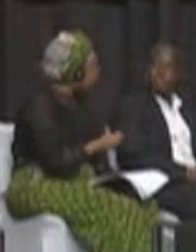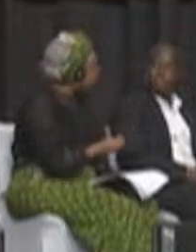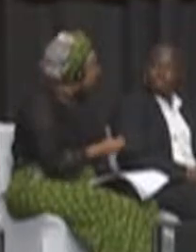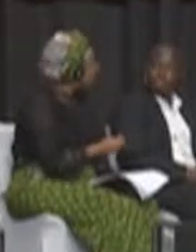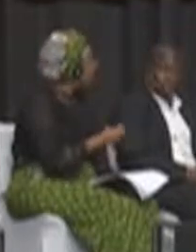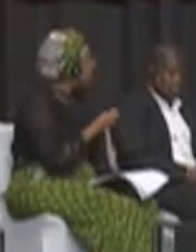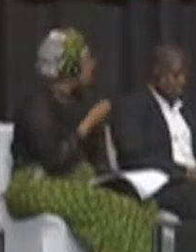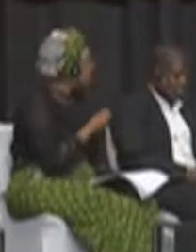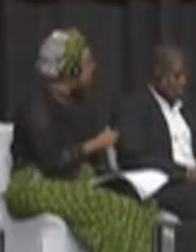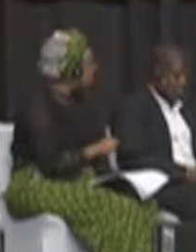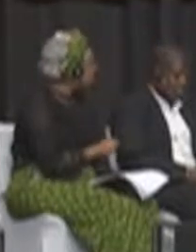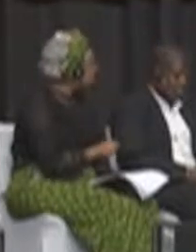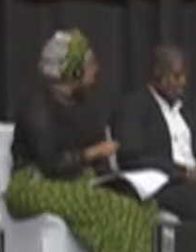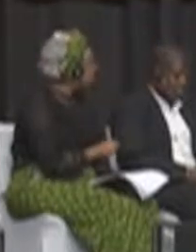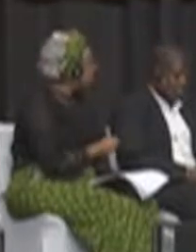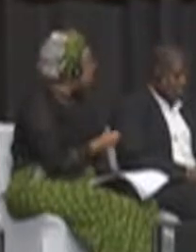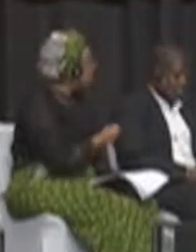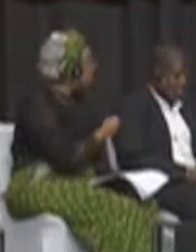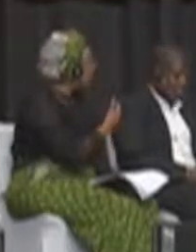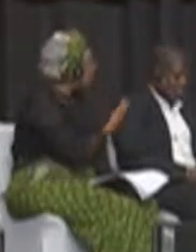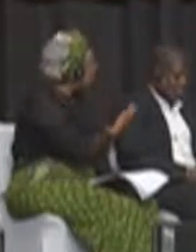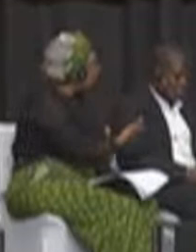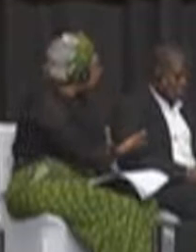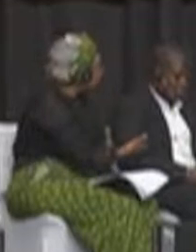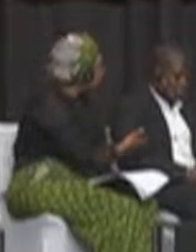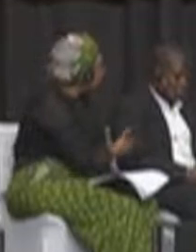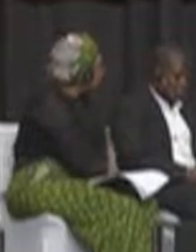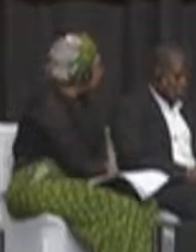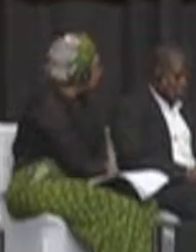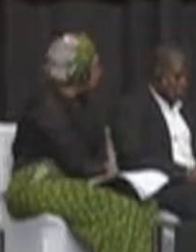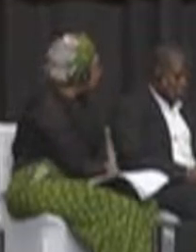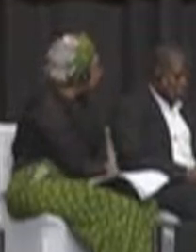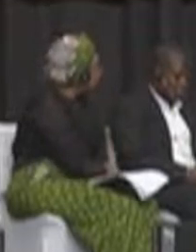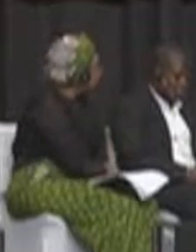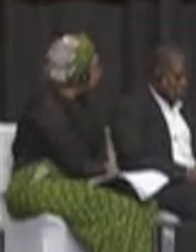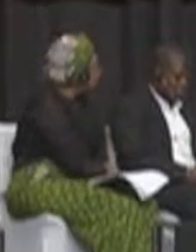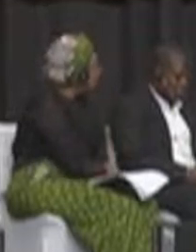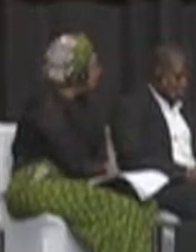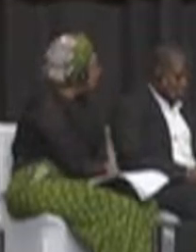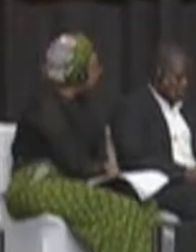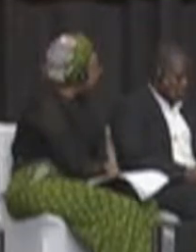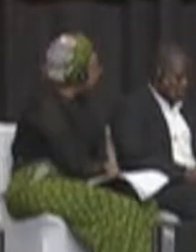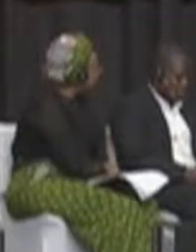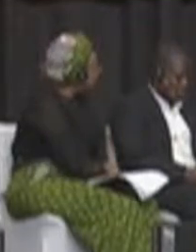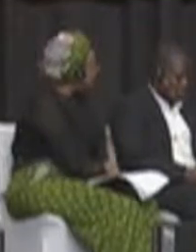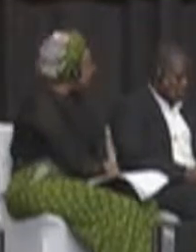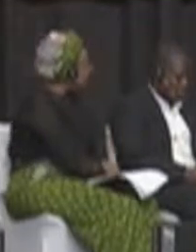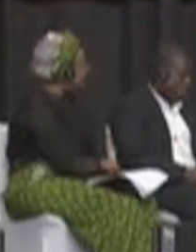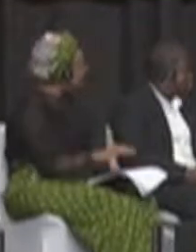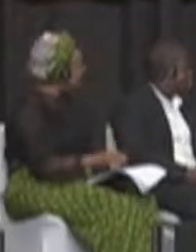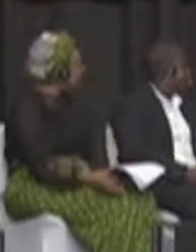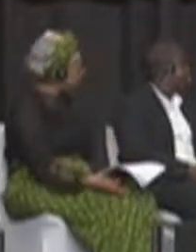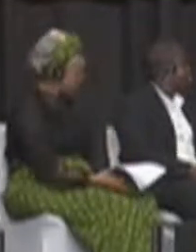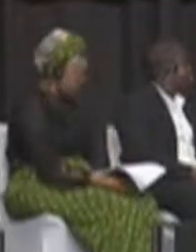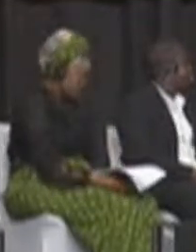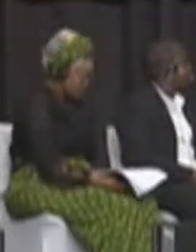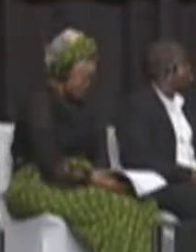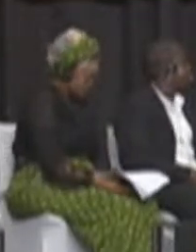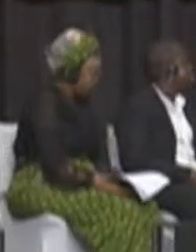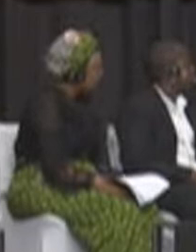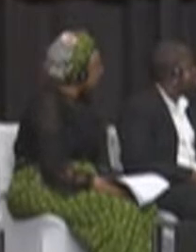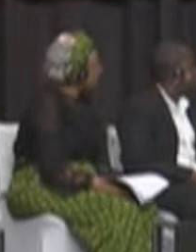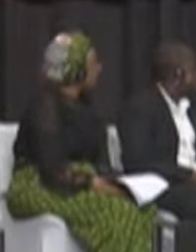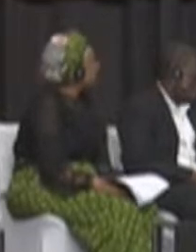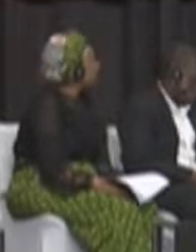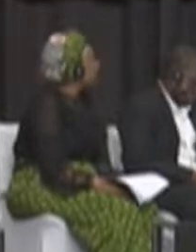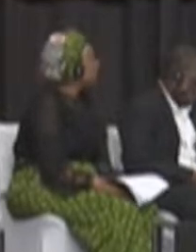in child work and one who's a survivor. So I'll hand it over to both of you. Rebecca, are you going to start?